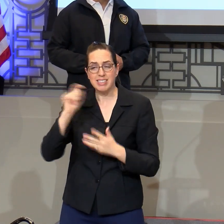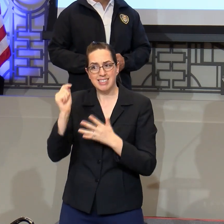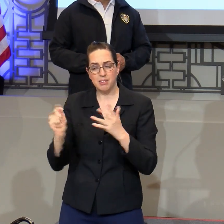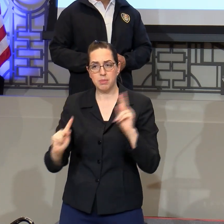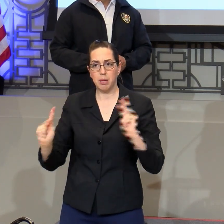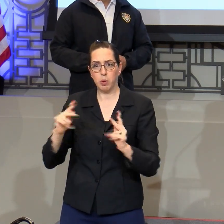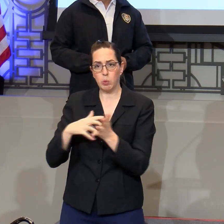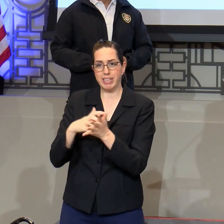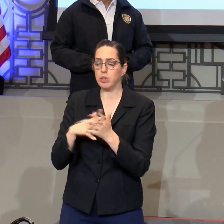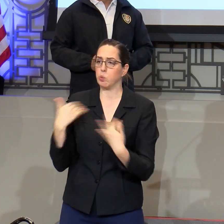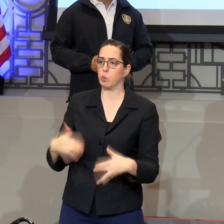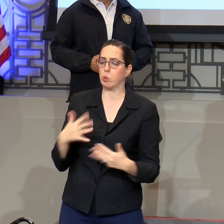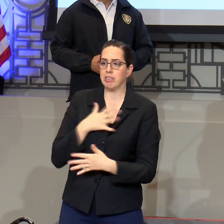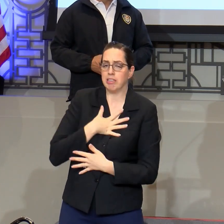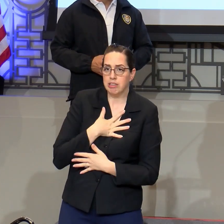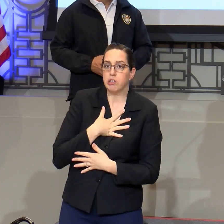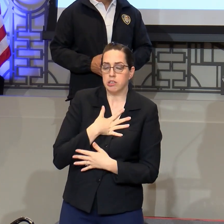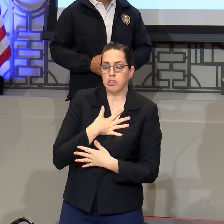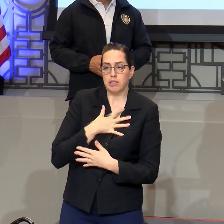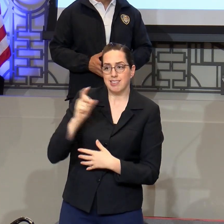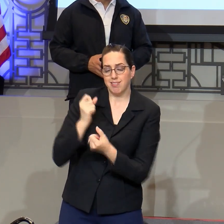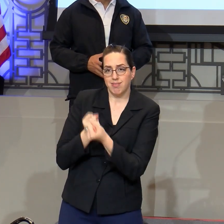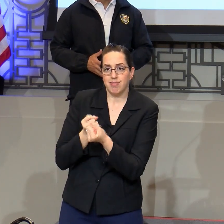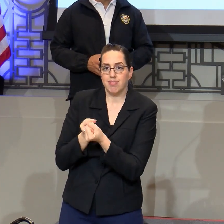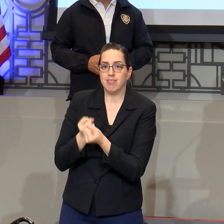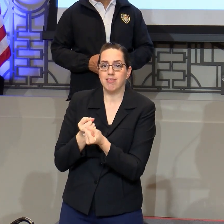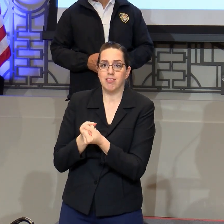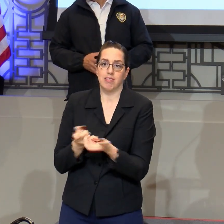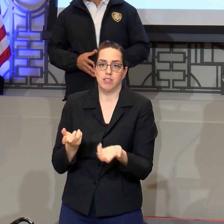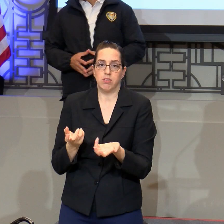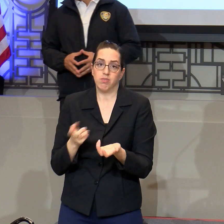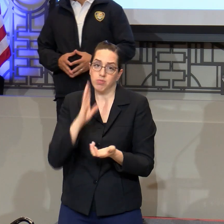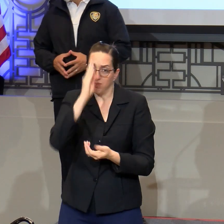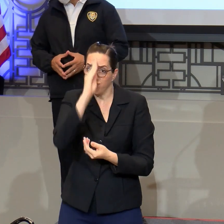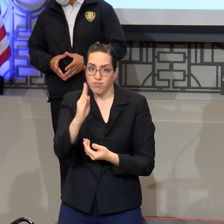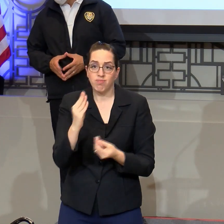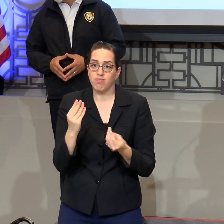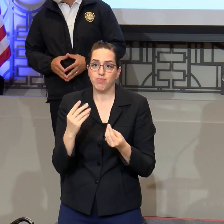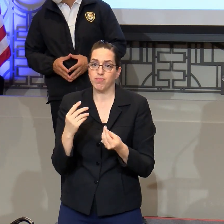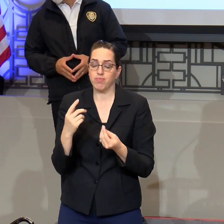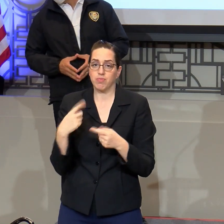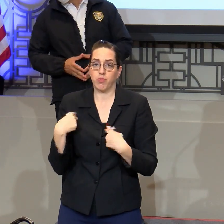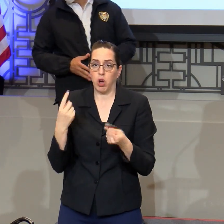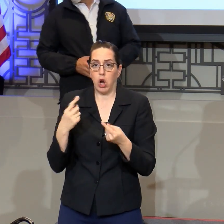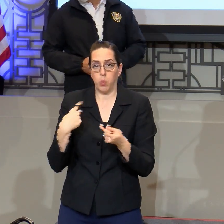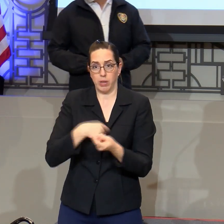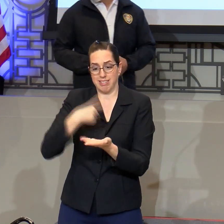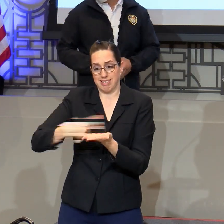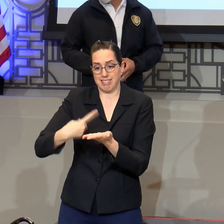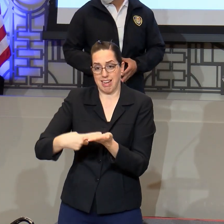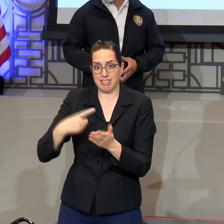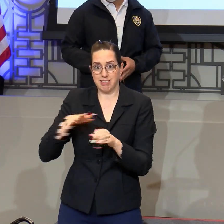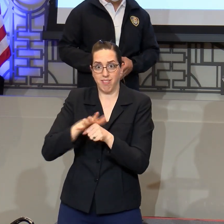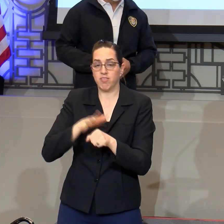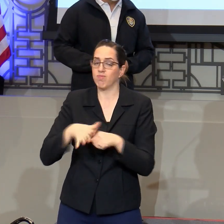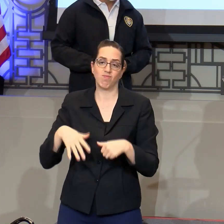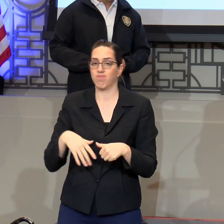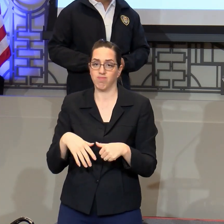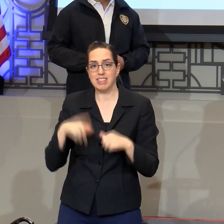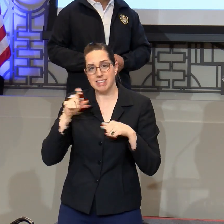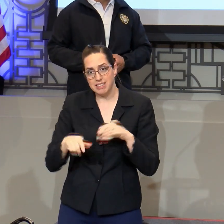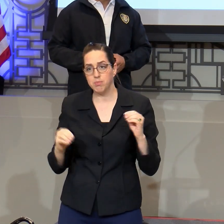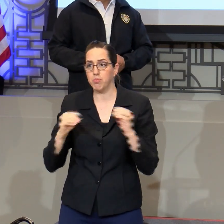very, very, very sensitive to. And quite frankly, we haven't had enough conversation. And